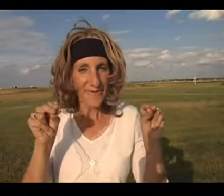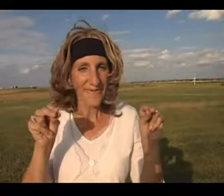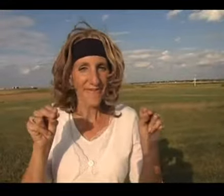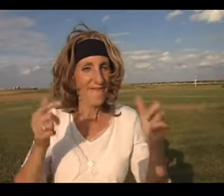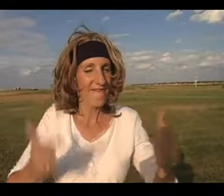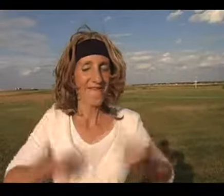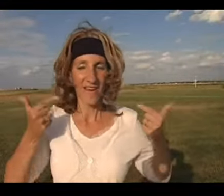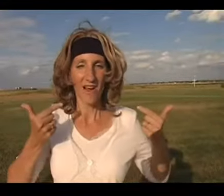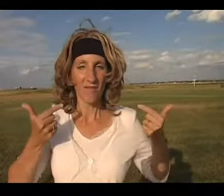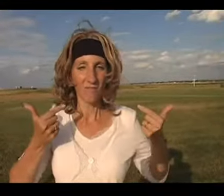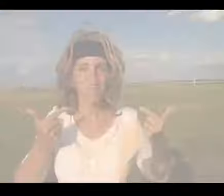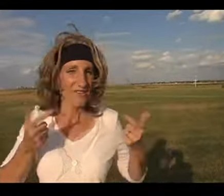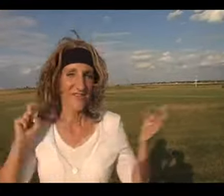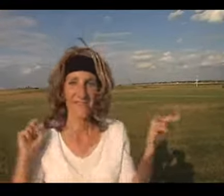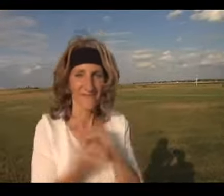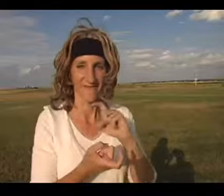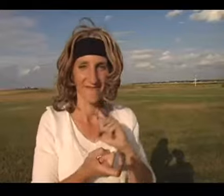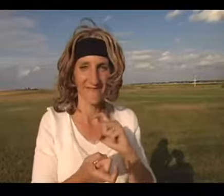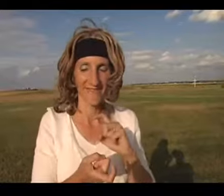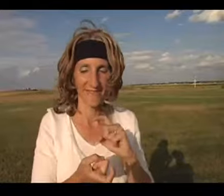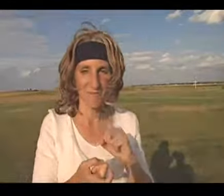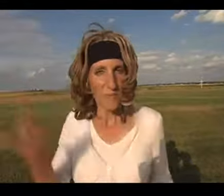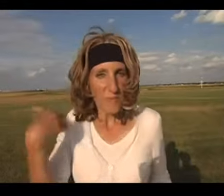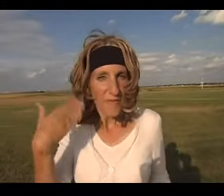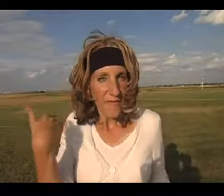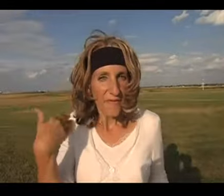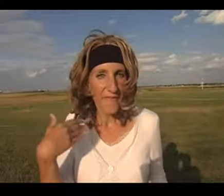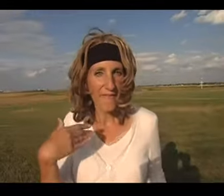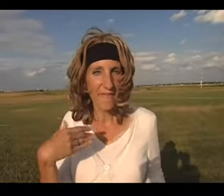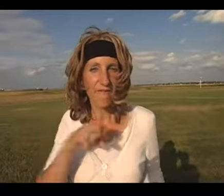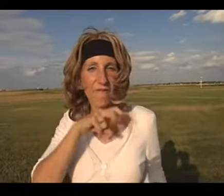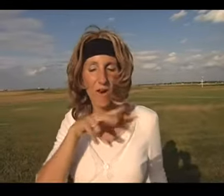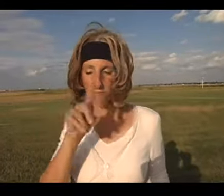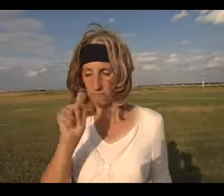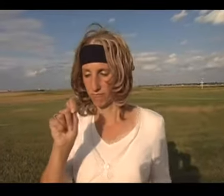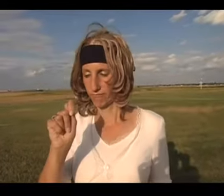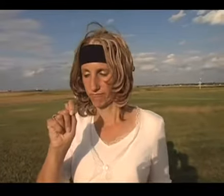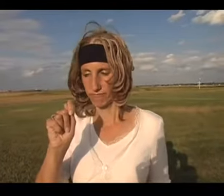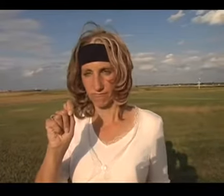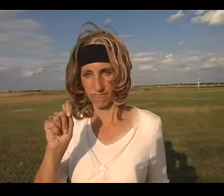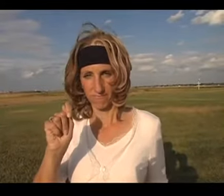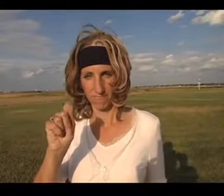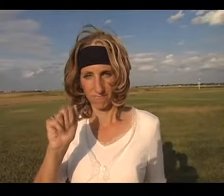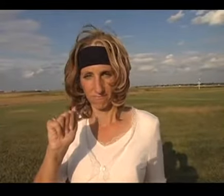No! Our lives are changed. Before, the frog was just a